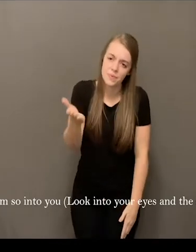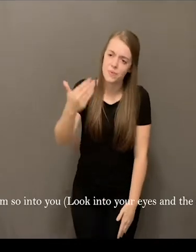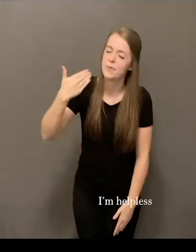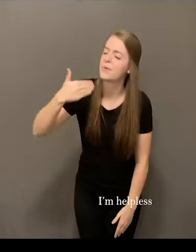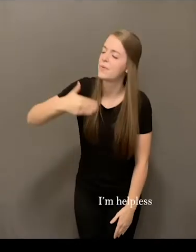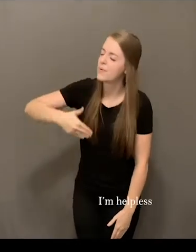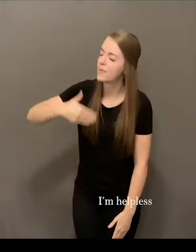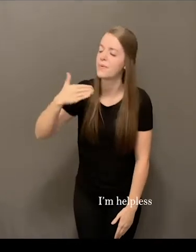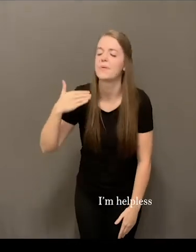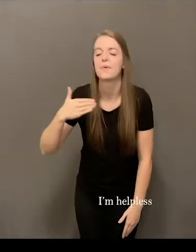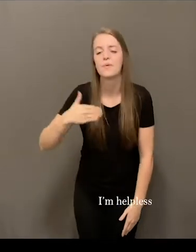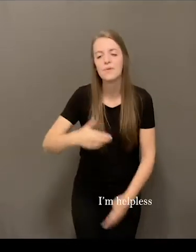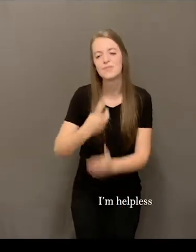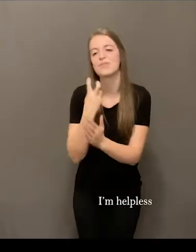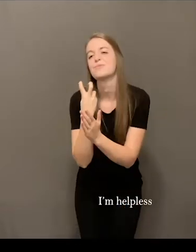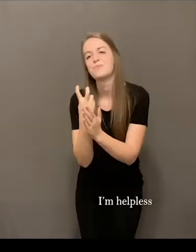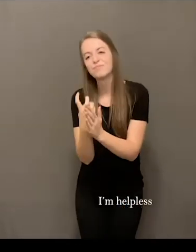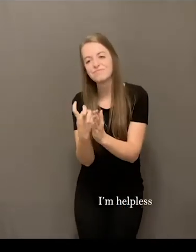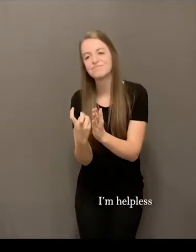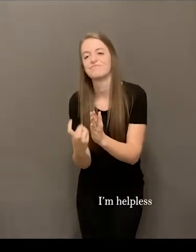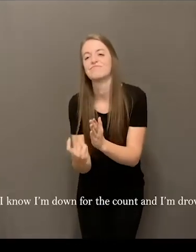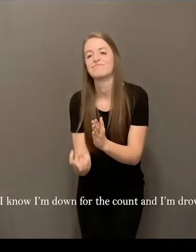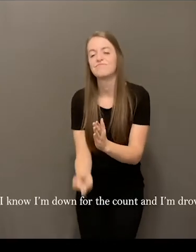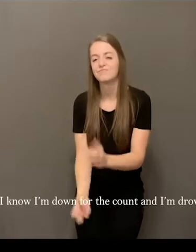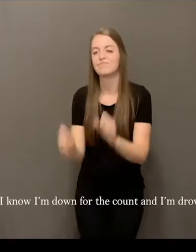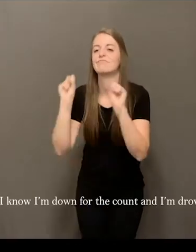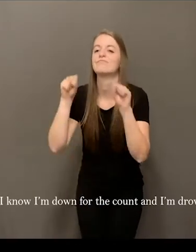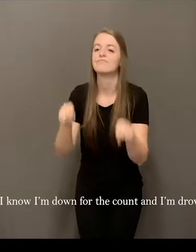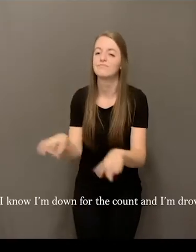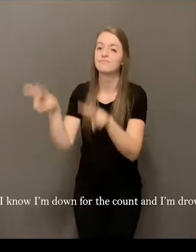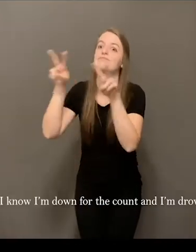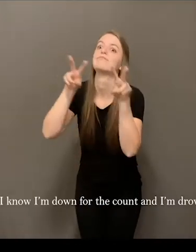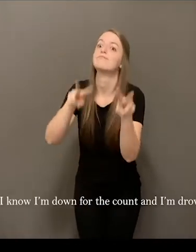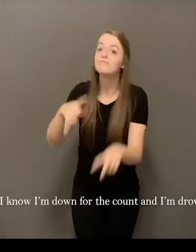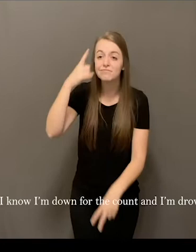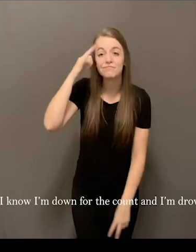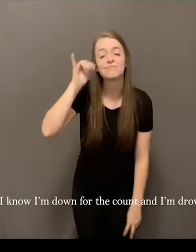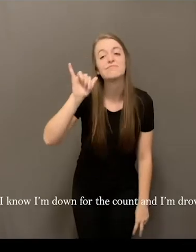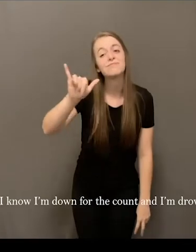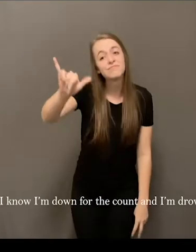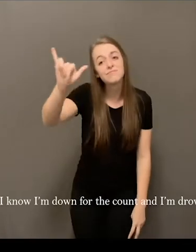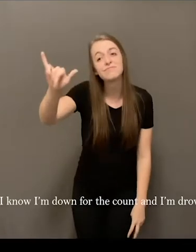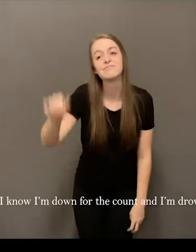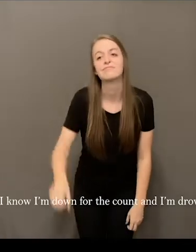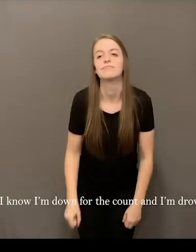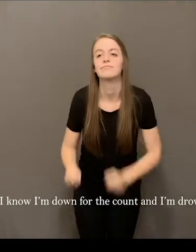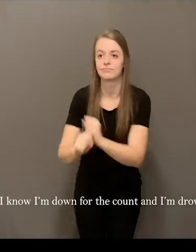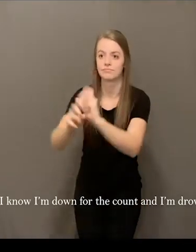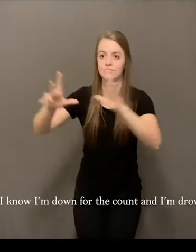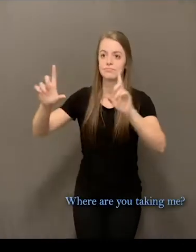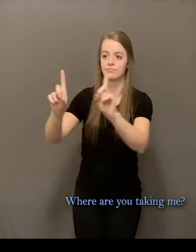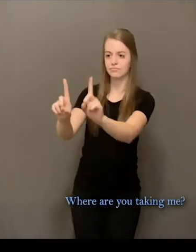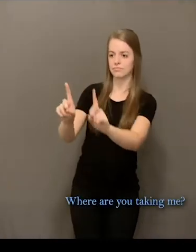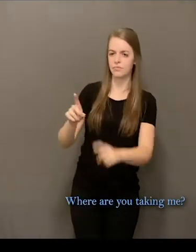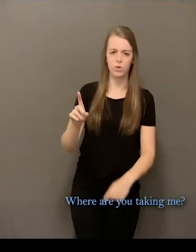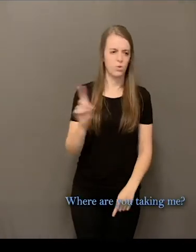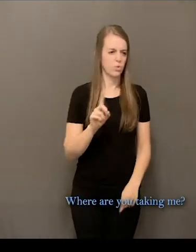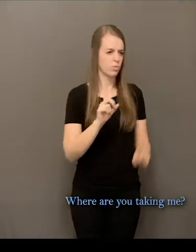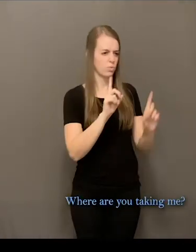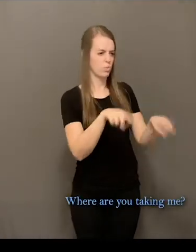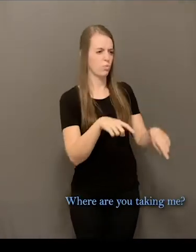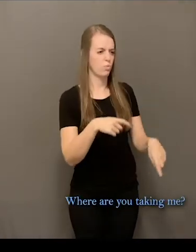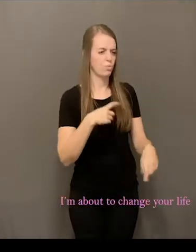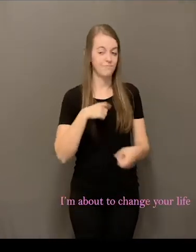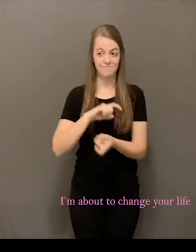you. I'm helpless. I know I'm down for the count and I'm drowning and I'm. Where